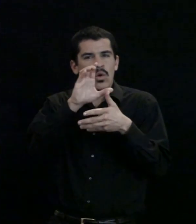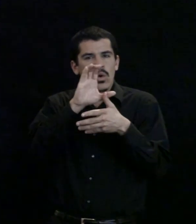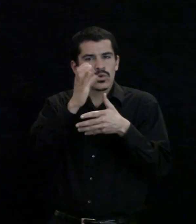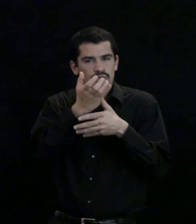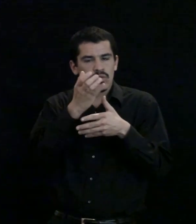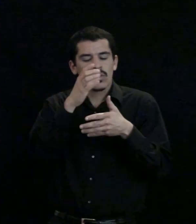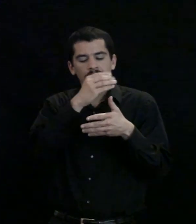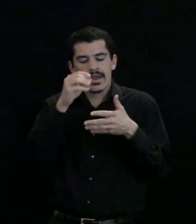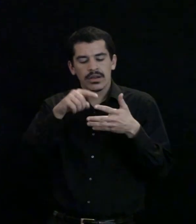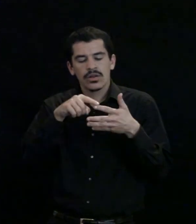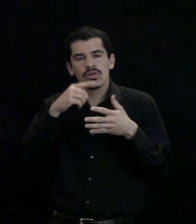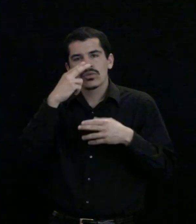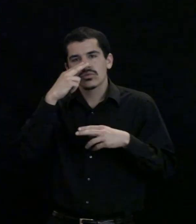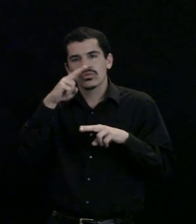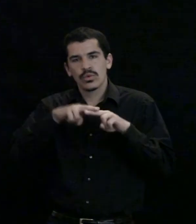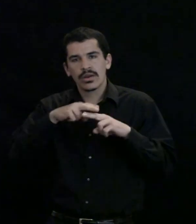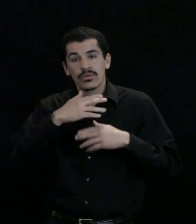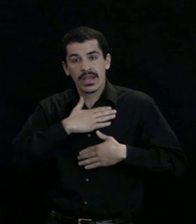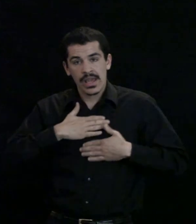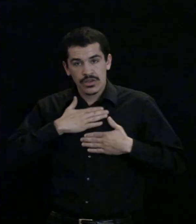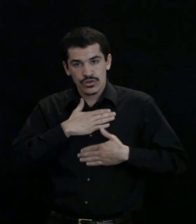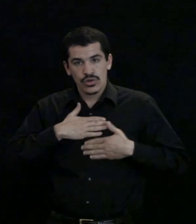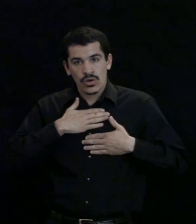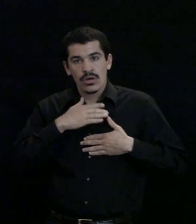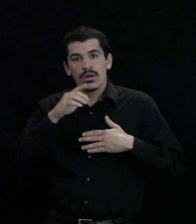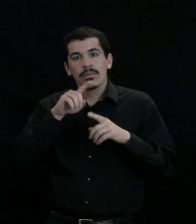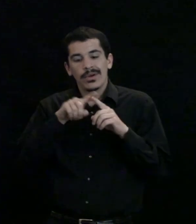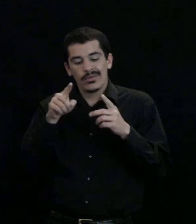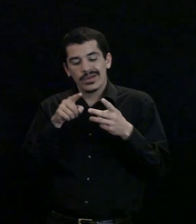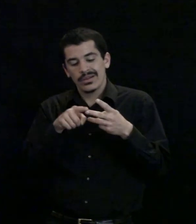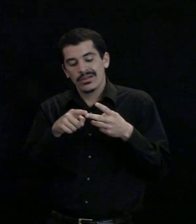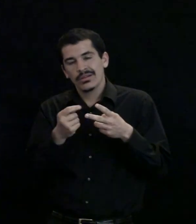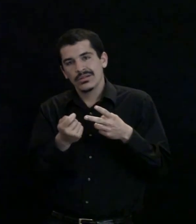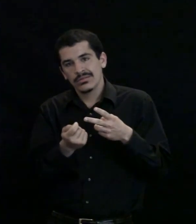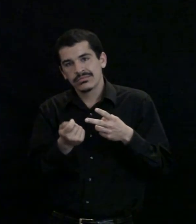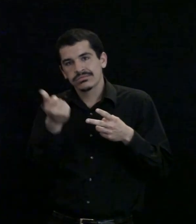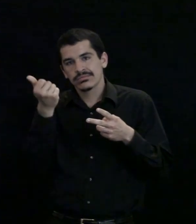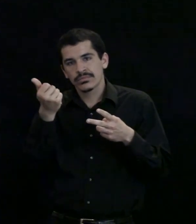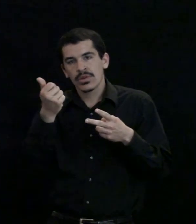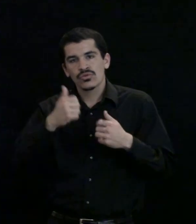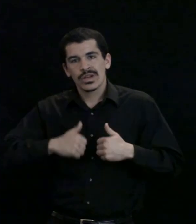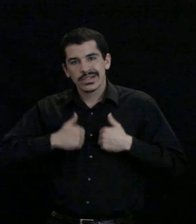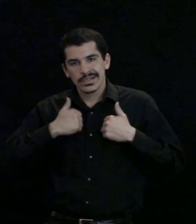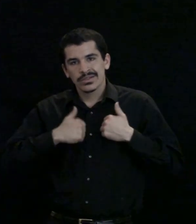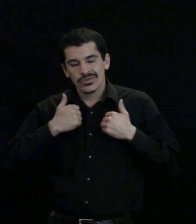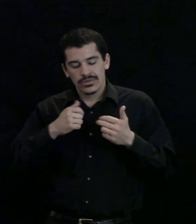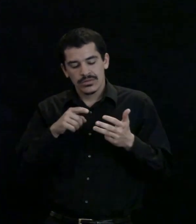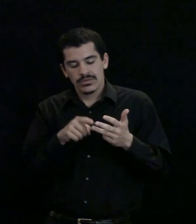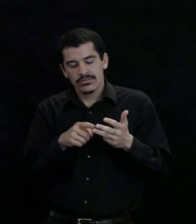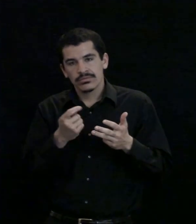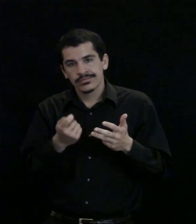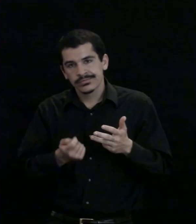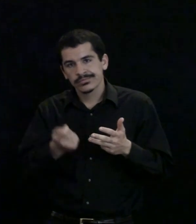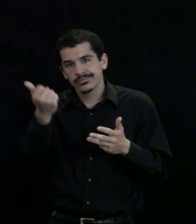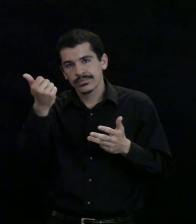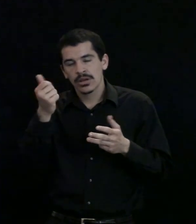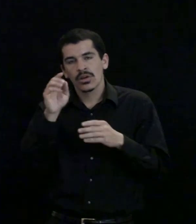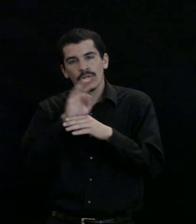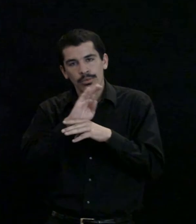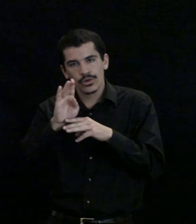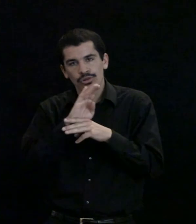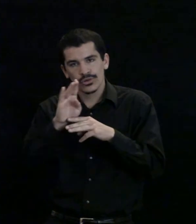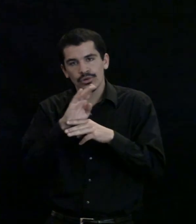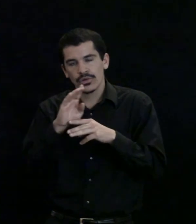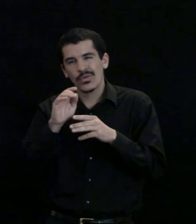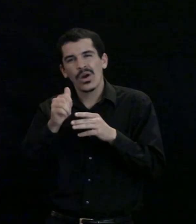and does not include the residential and commercial or the other priorities, then